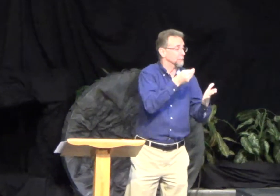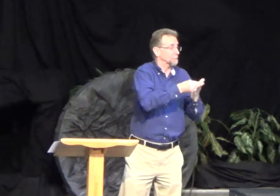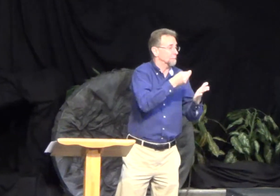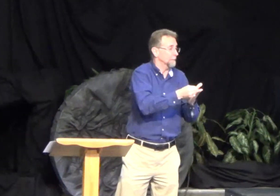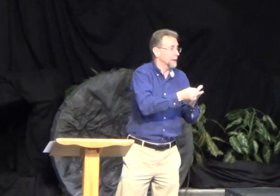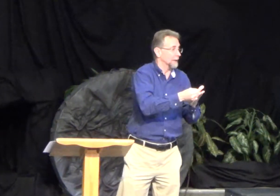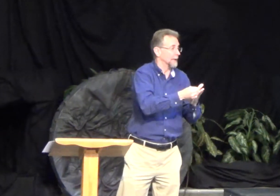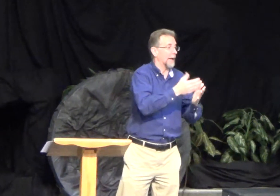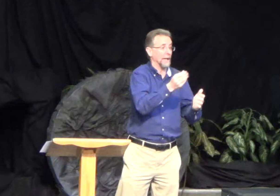And so he gave money